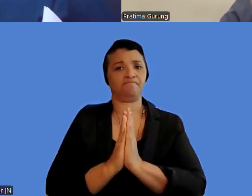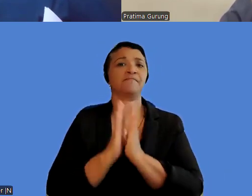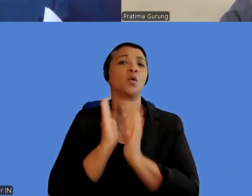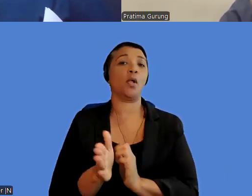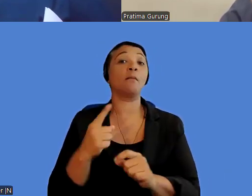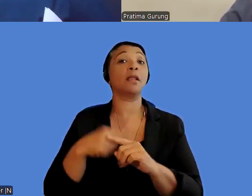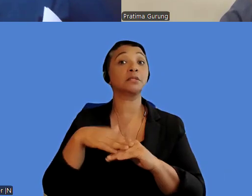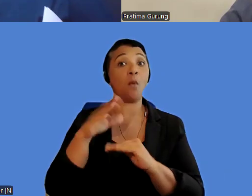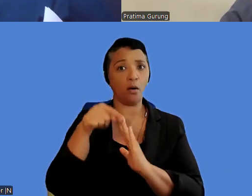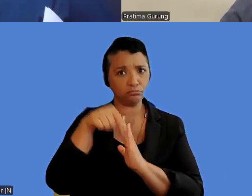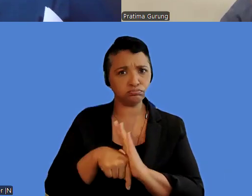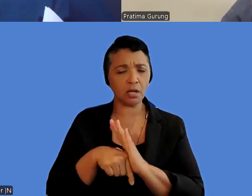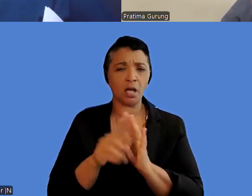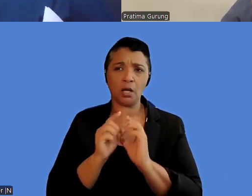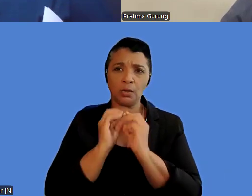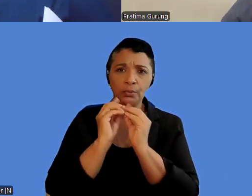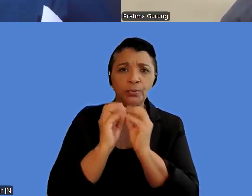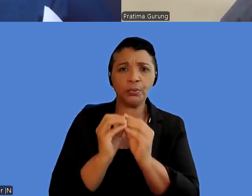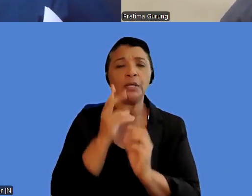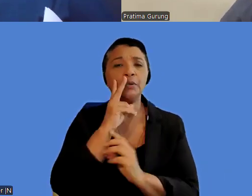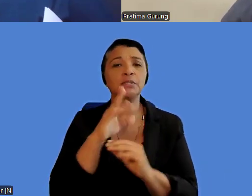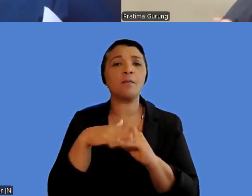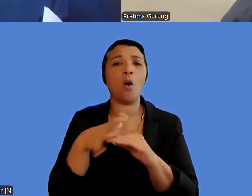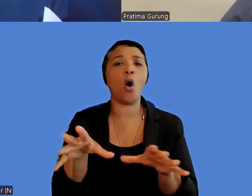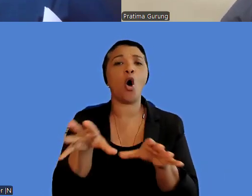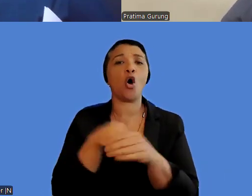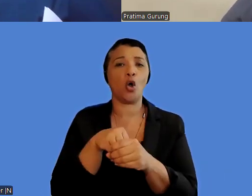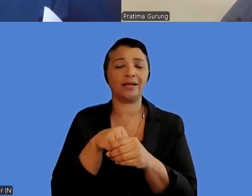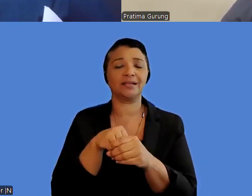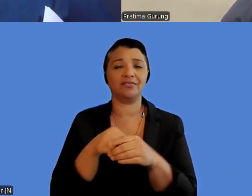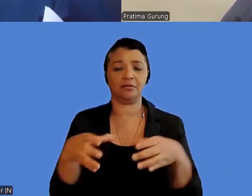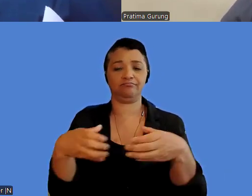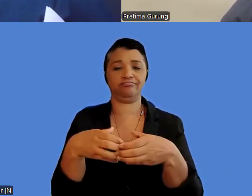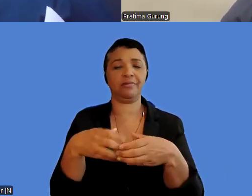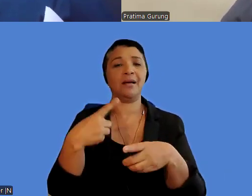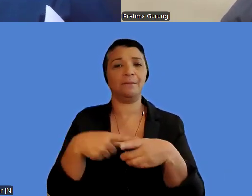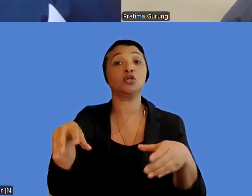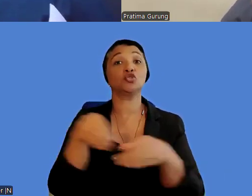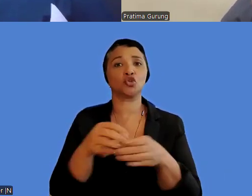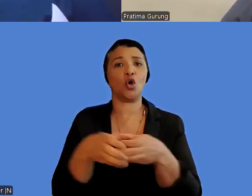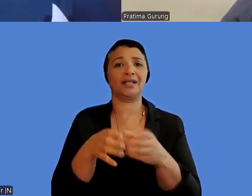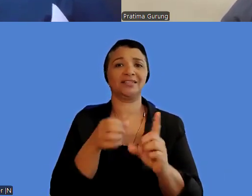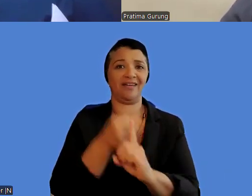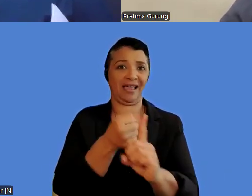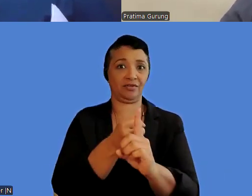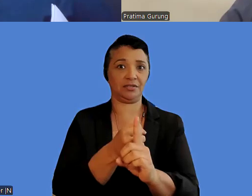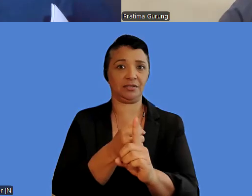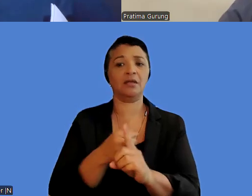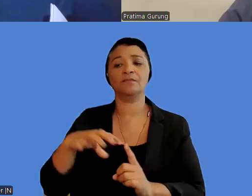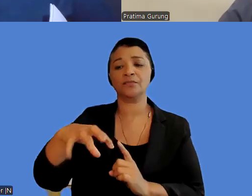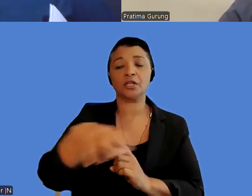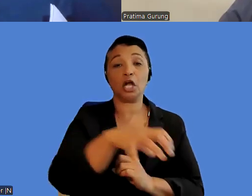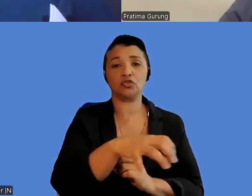further collectively have a collective voices and also collective advocacy for the member states